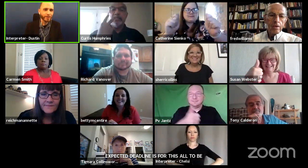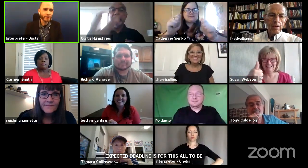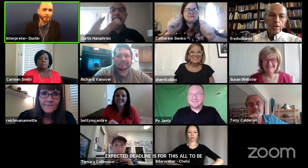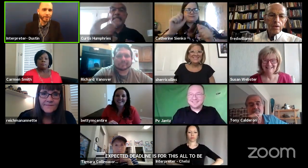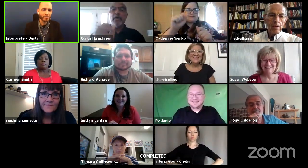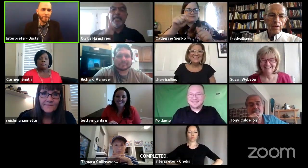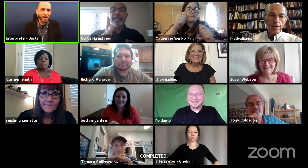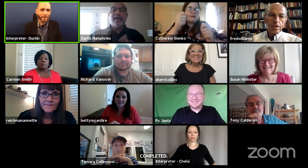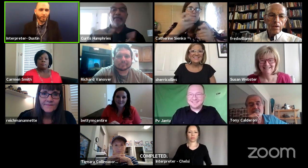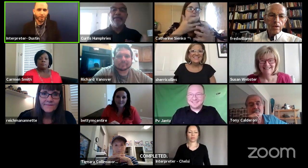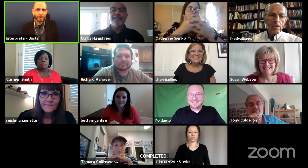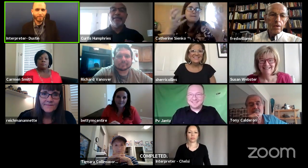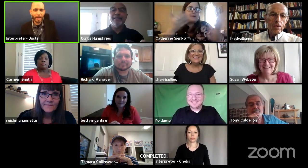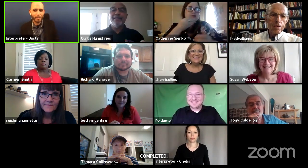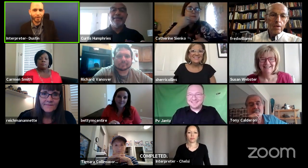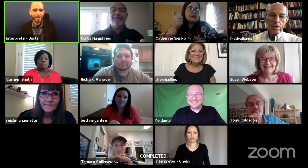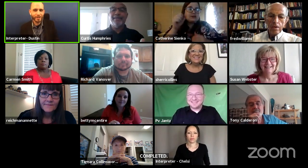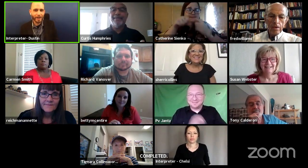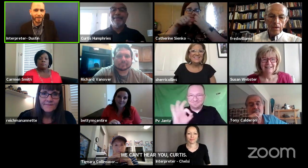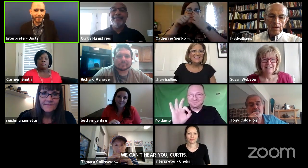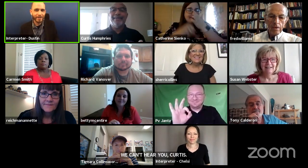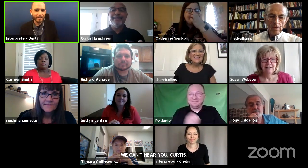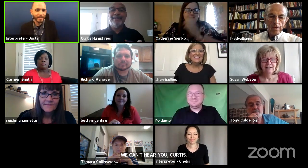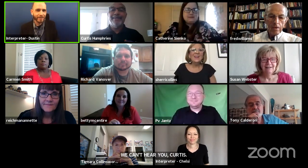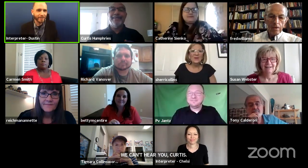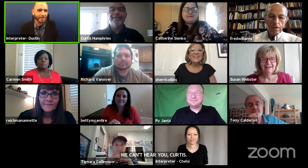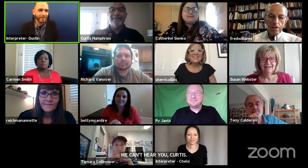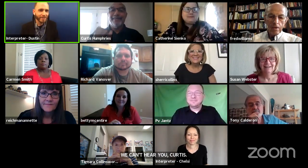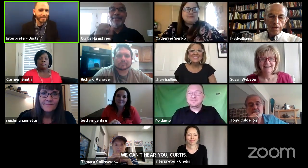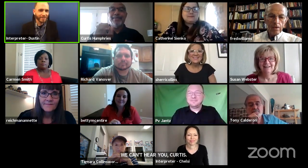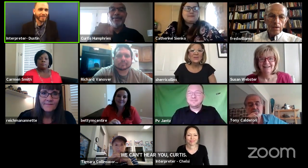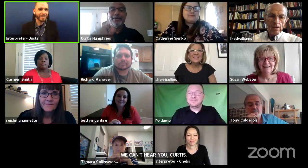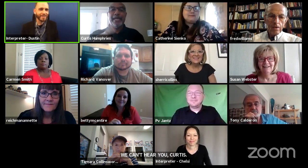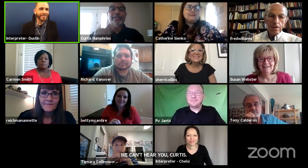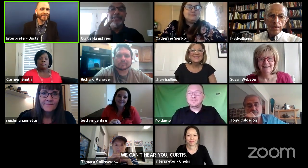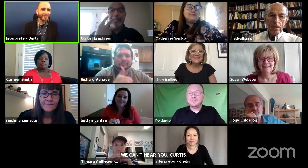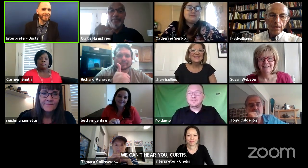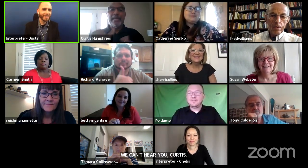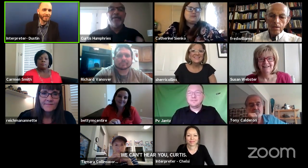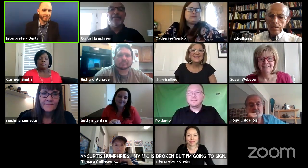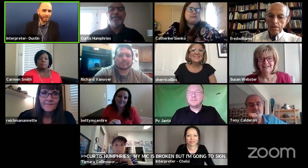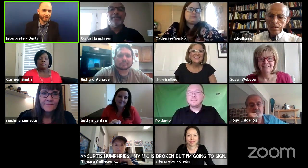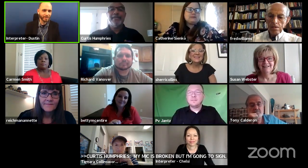This is Curtis. My mic's broken, but I'm going to sign.